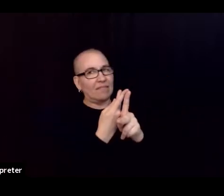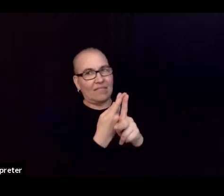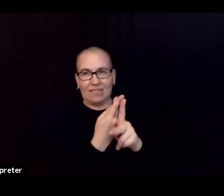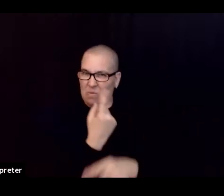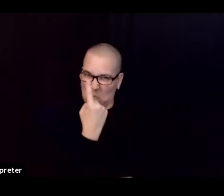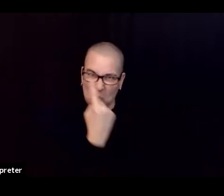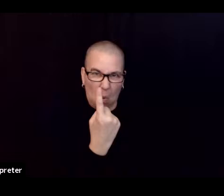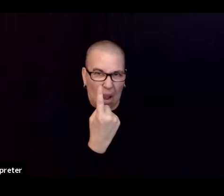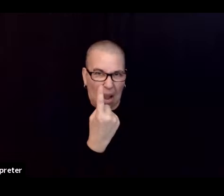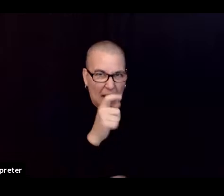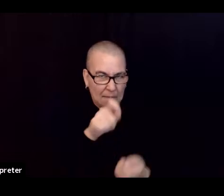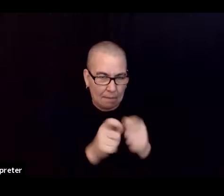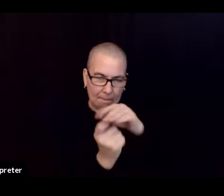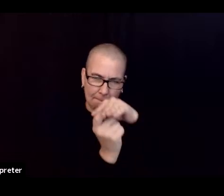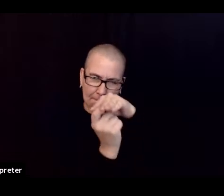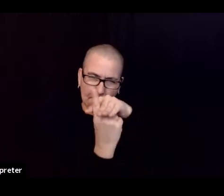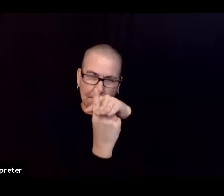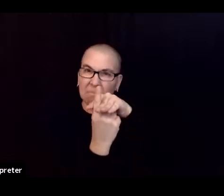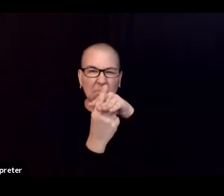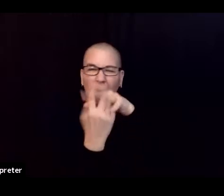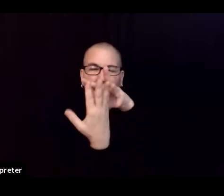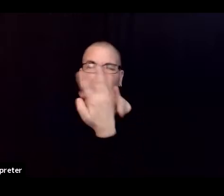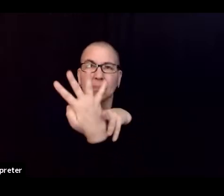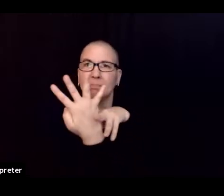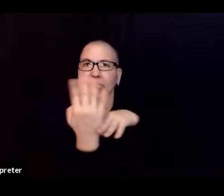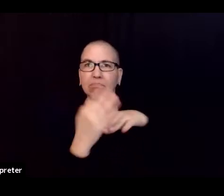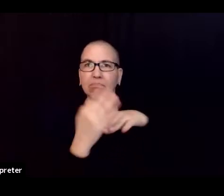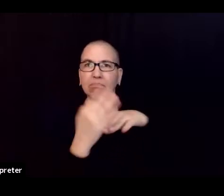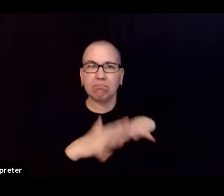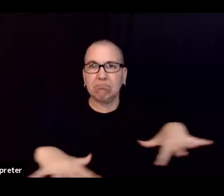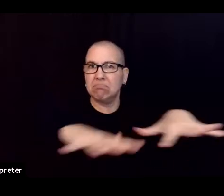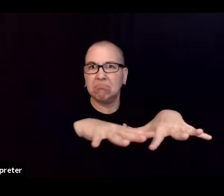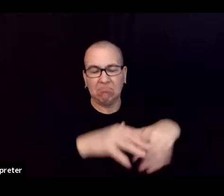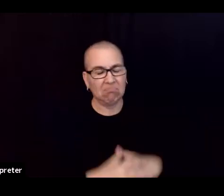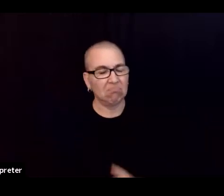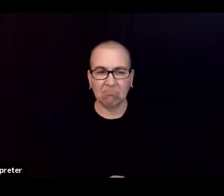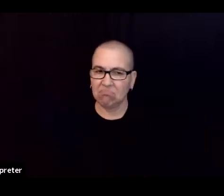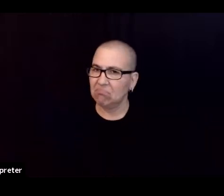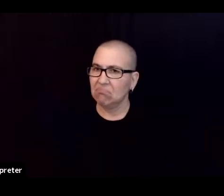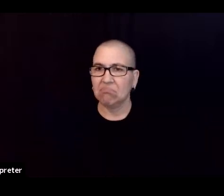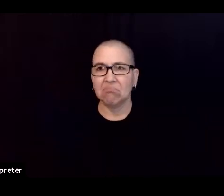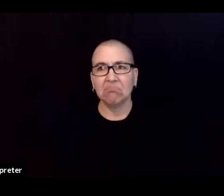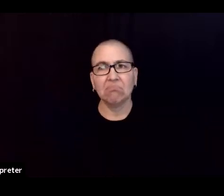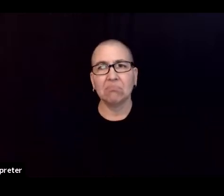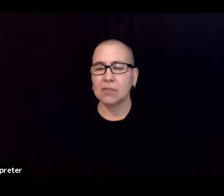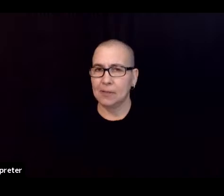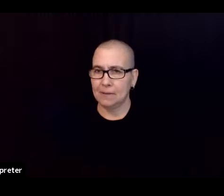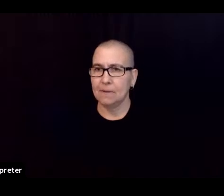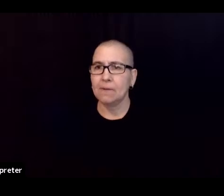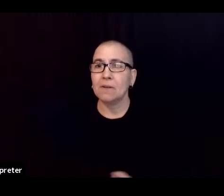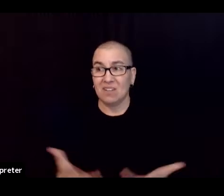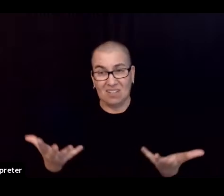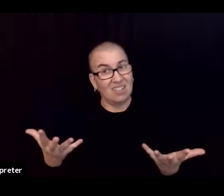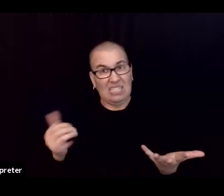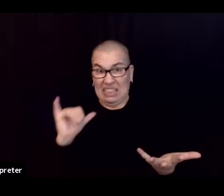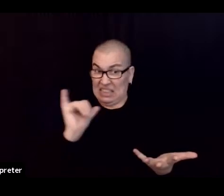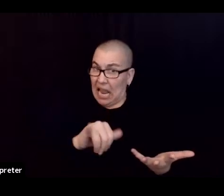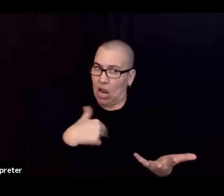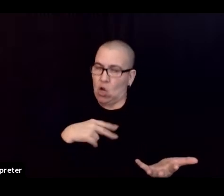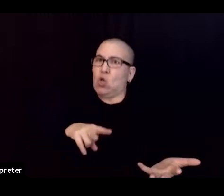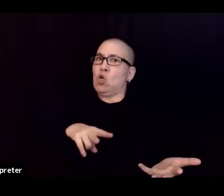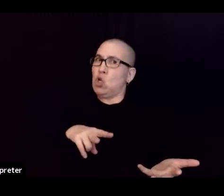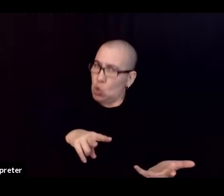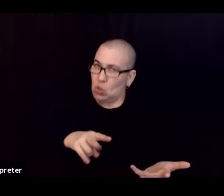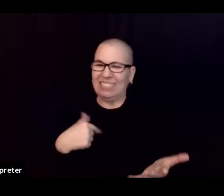It was a suggestion, a recommendation, but we certainly encourage, if people are going to go ahead and continue